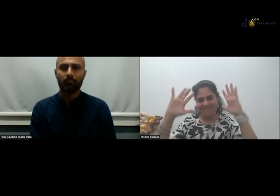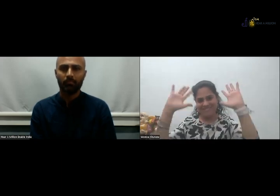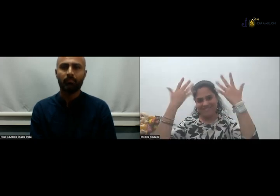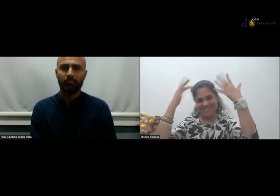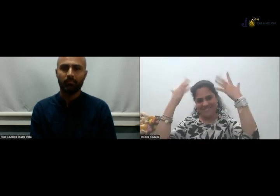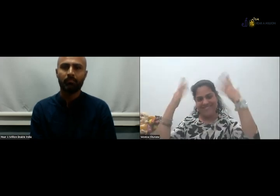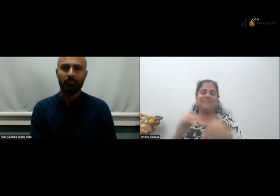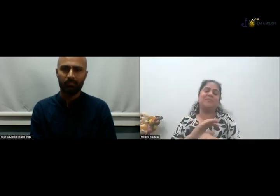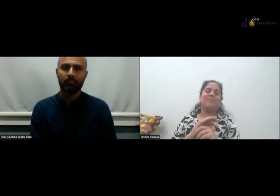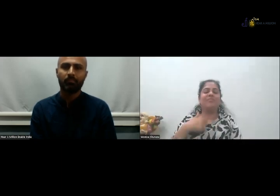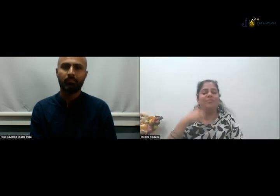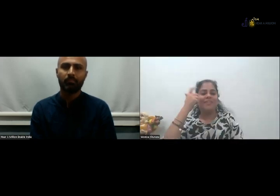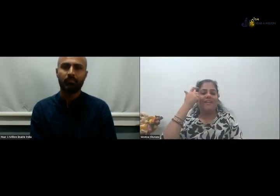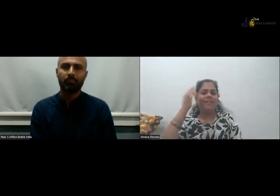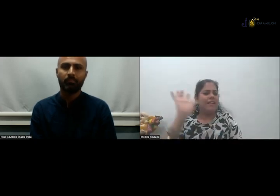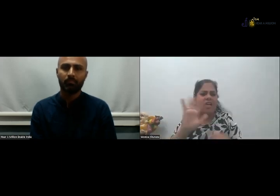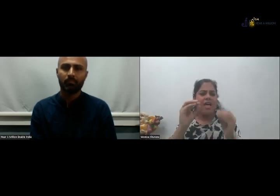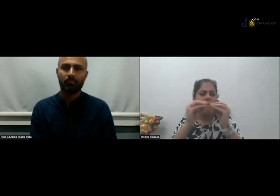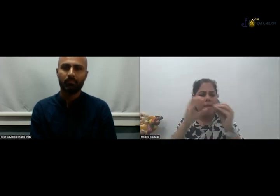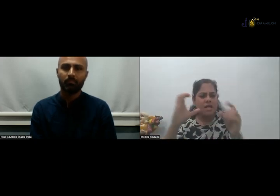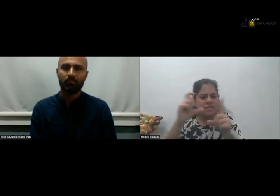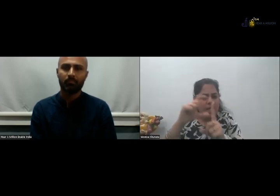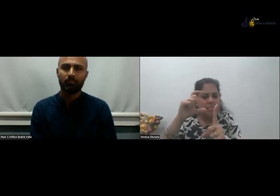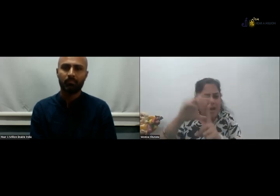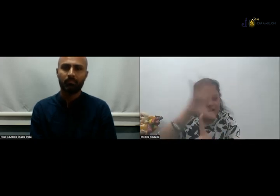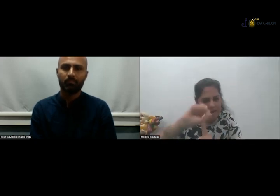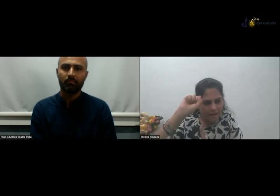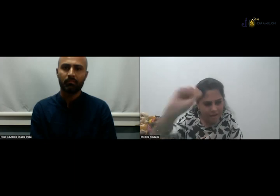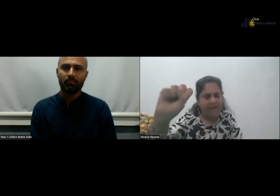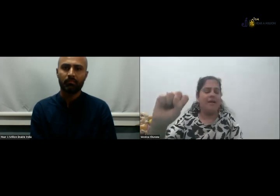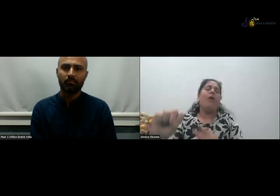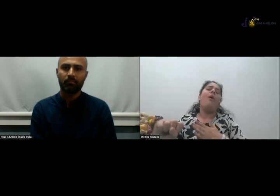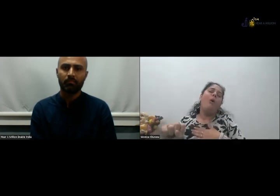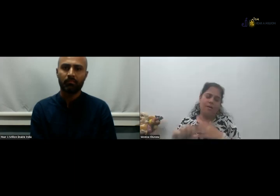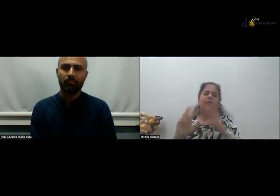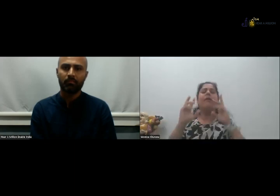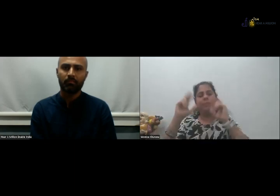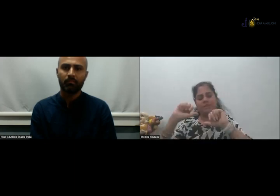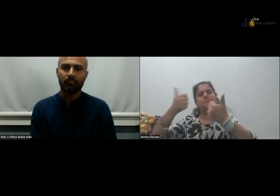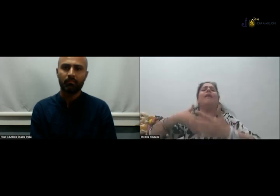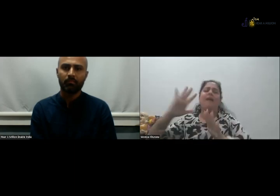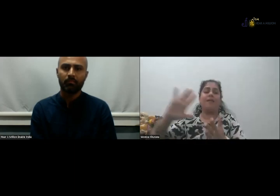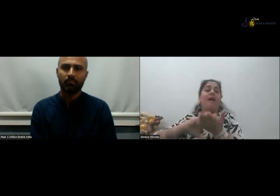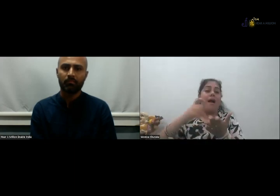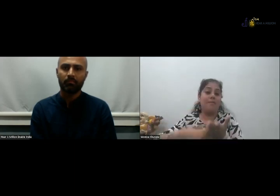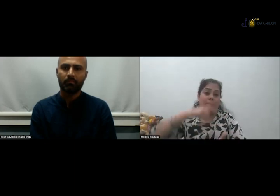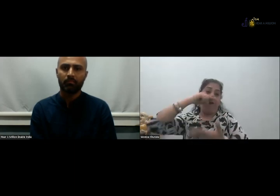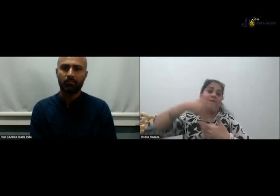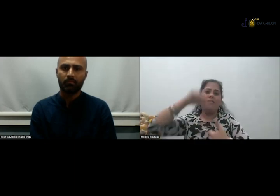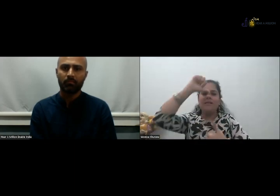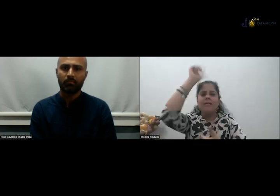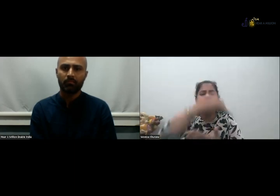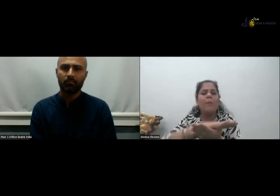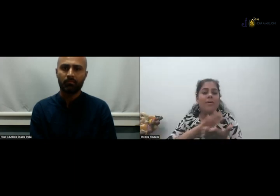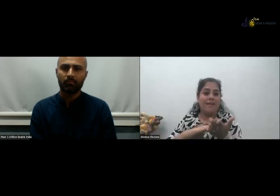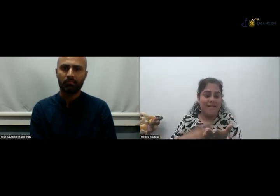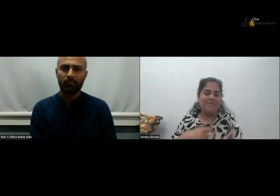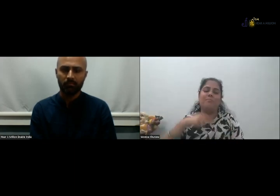And when she became a lawyer, she finally cleared the exam. And when we saw that, yeah, she